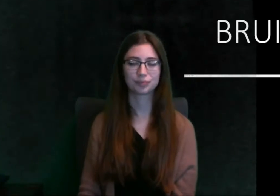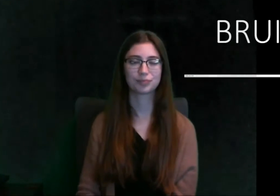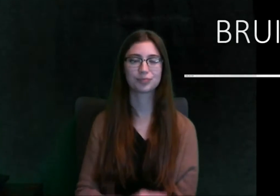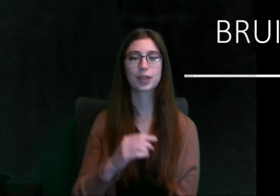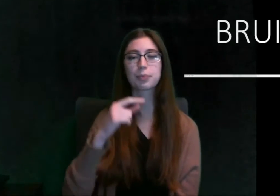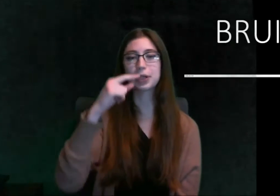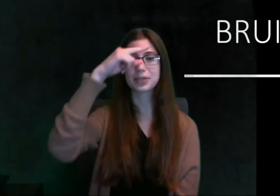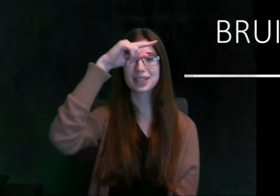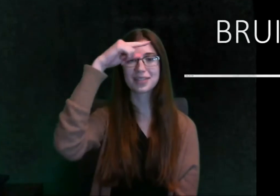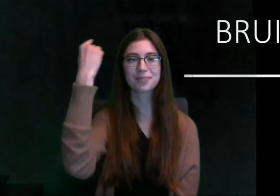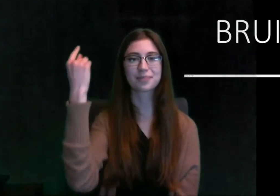bruise.